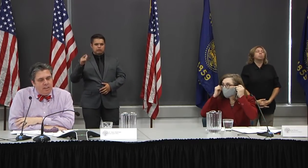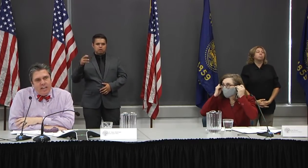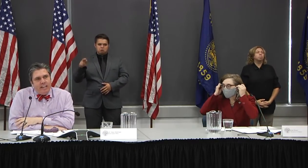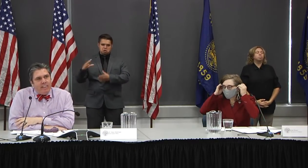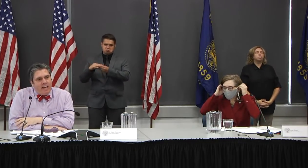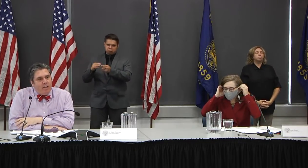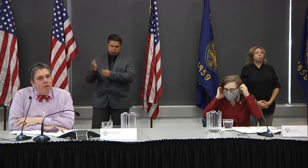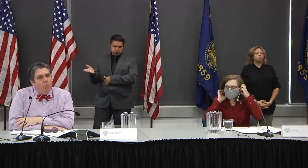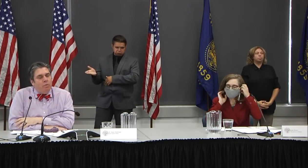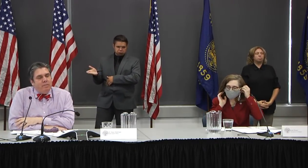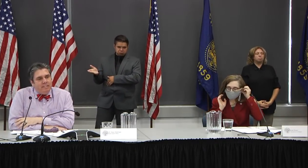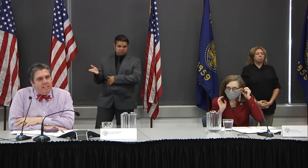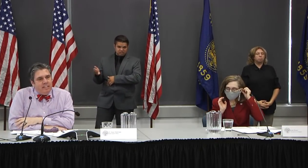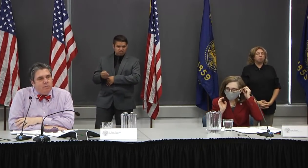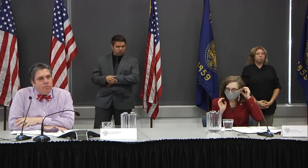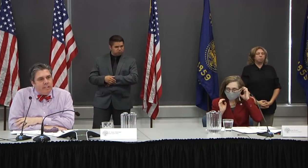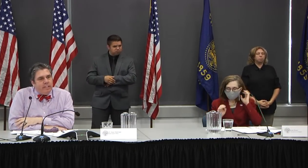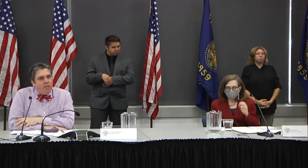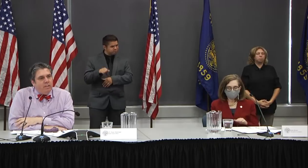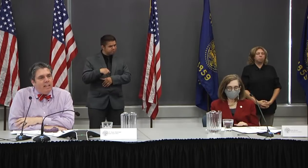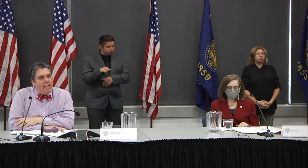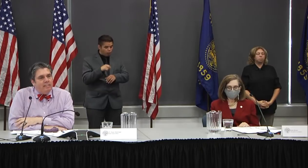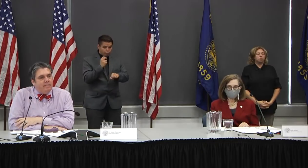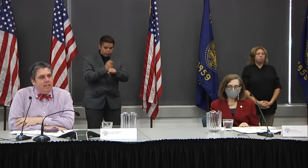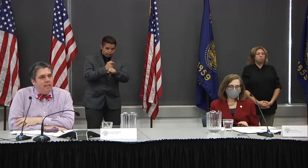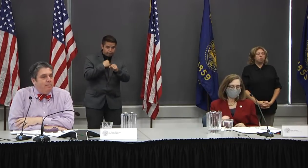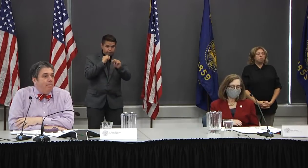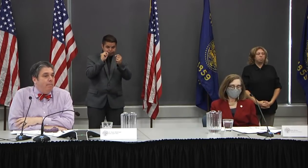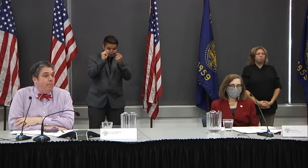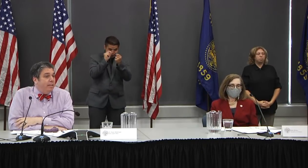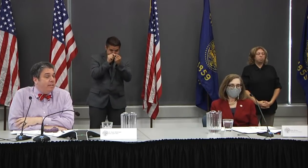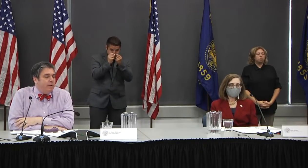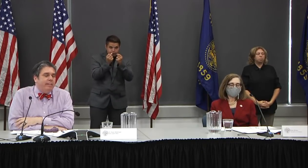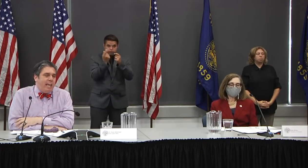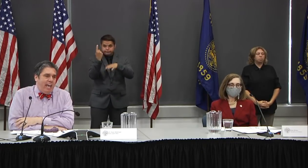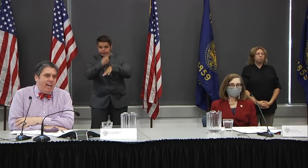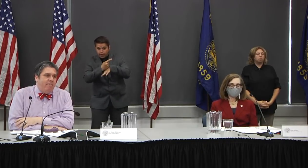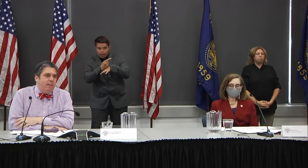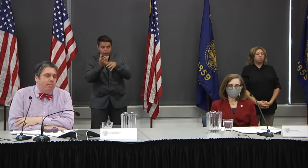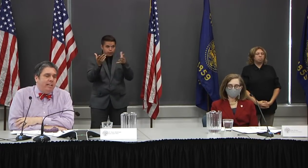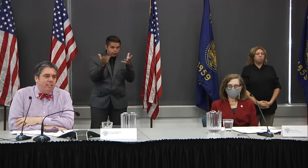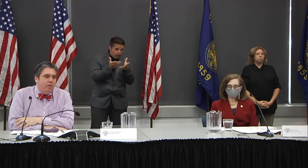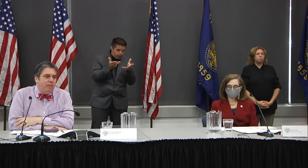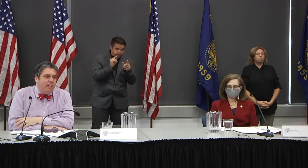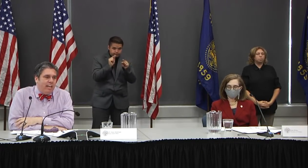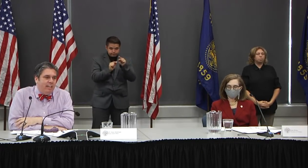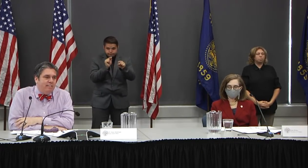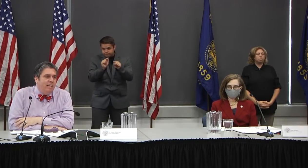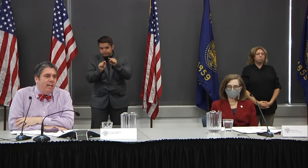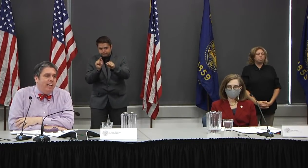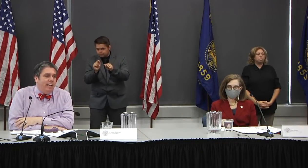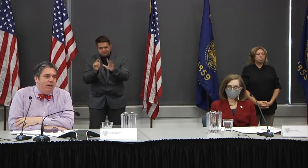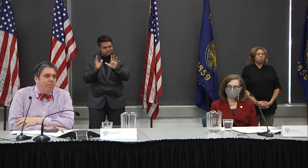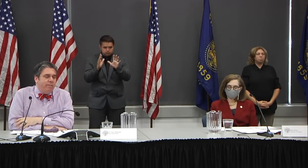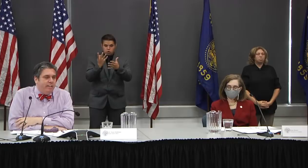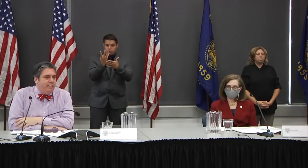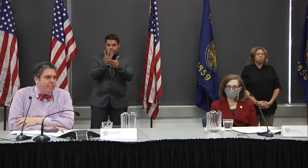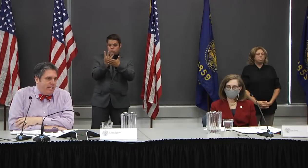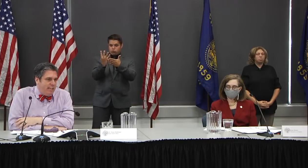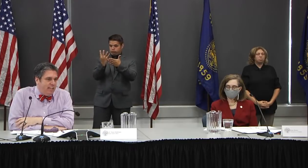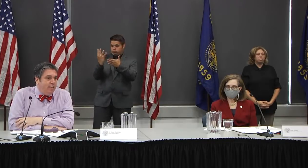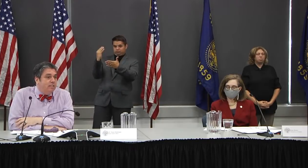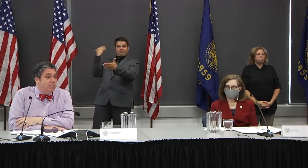a hard line on that. What we've seen is really over the last month to month and a half, a plateauing of our case, and now a